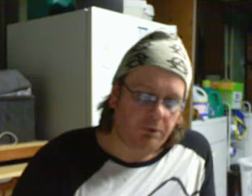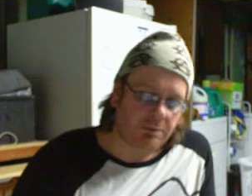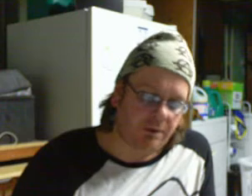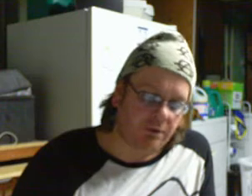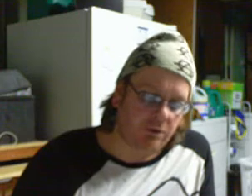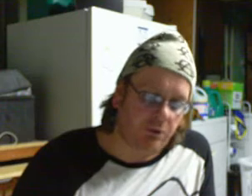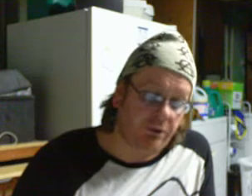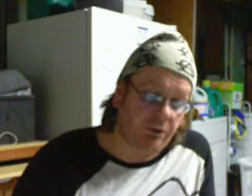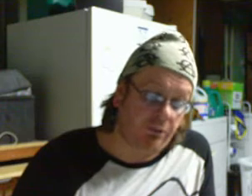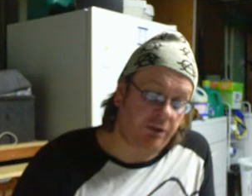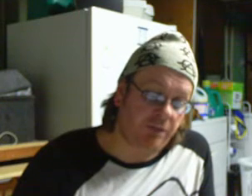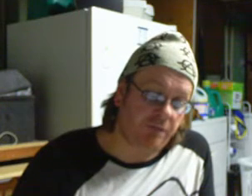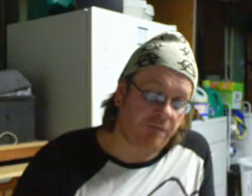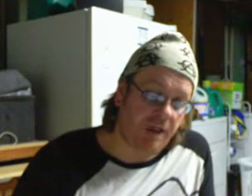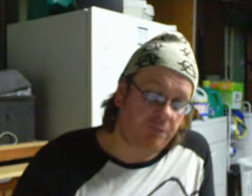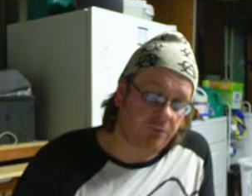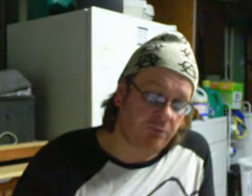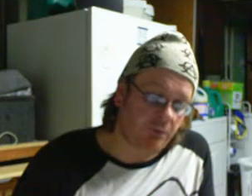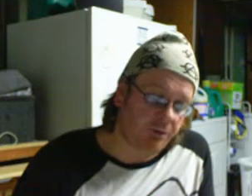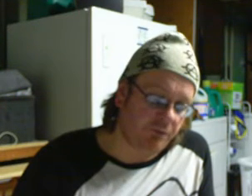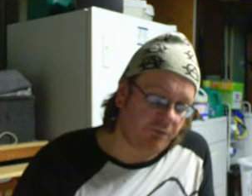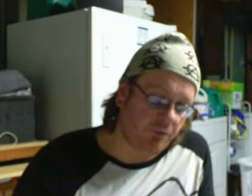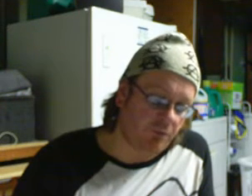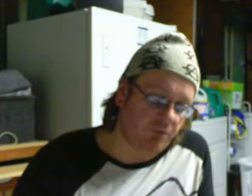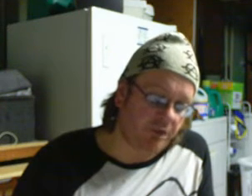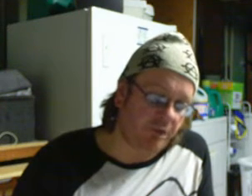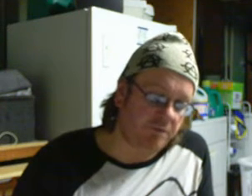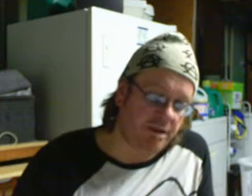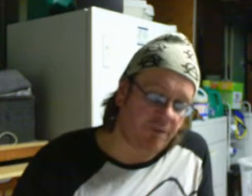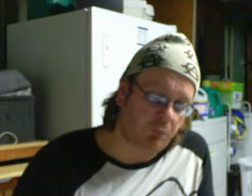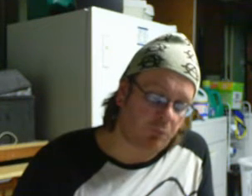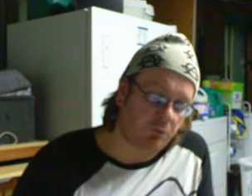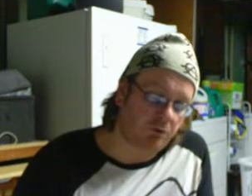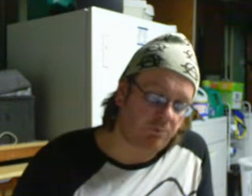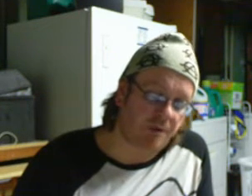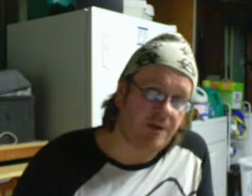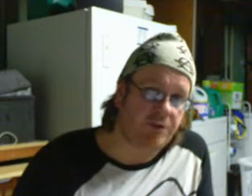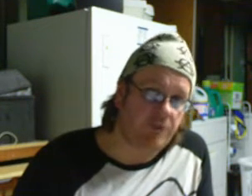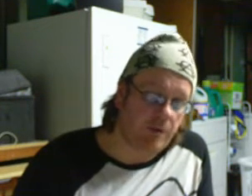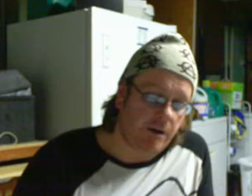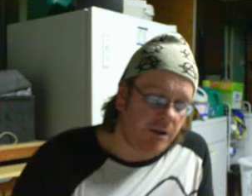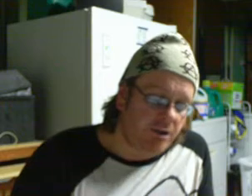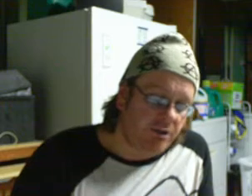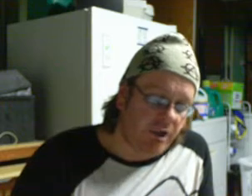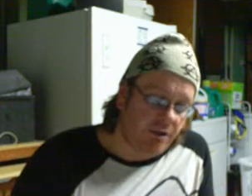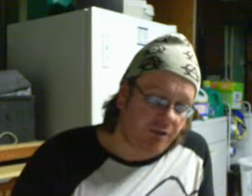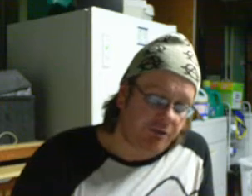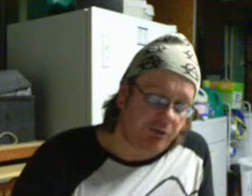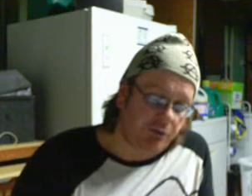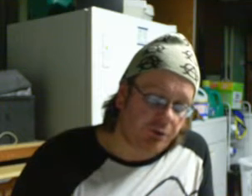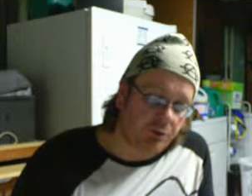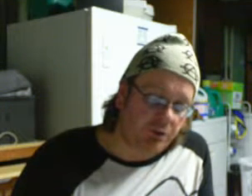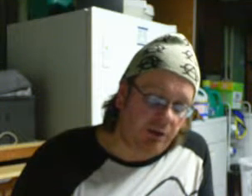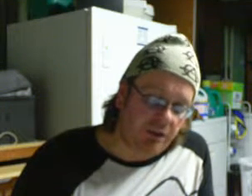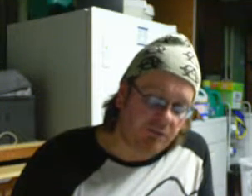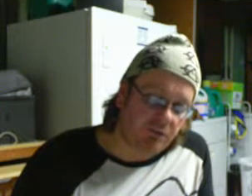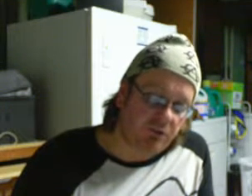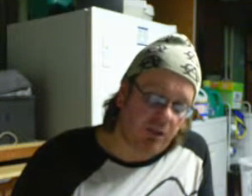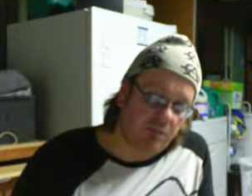about clothing? Think of the flowers growing in the fields. They never have to work or spin. Yet I assure you that not even Solomon in